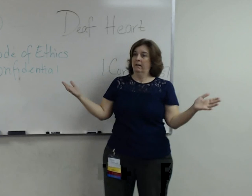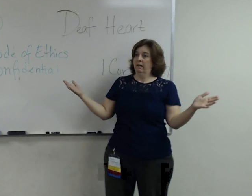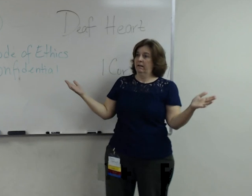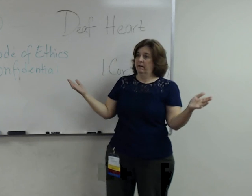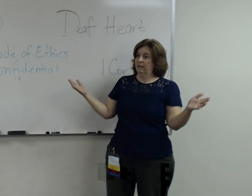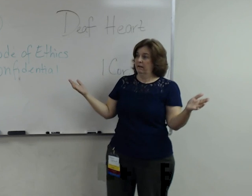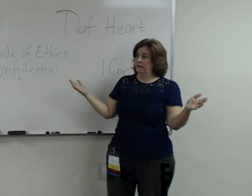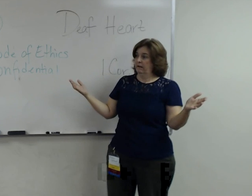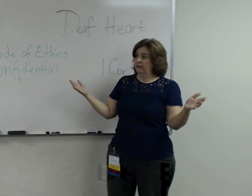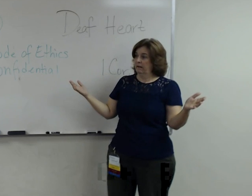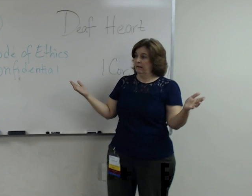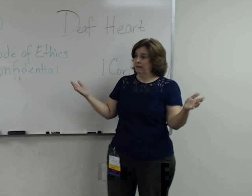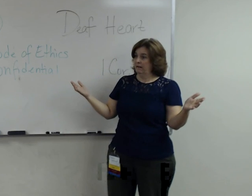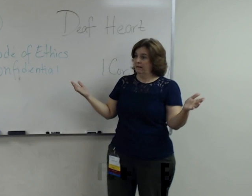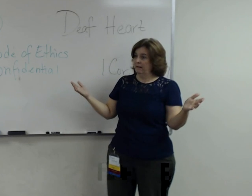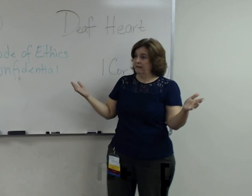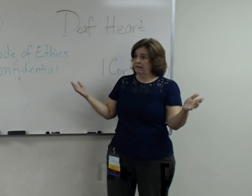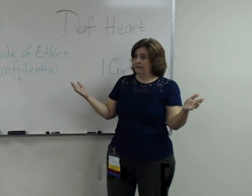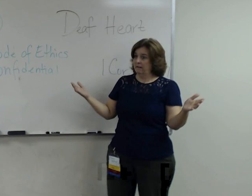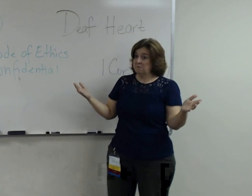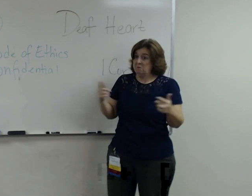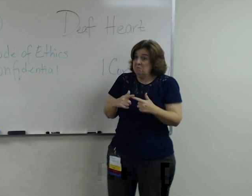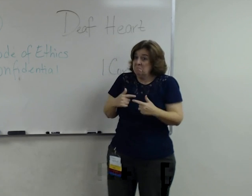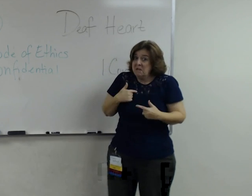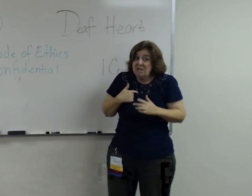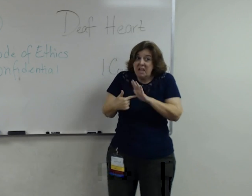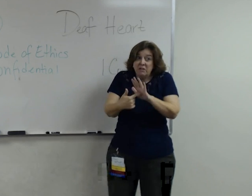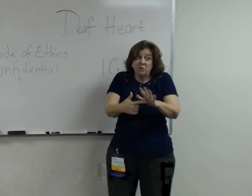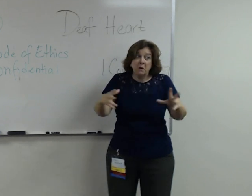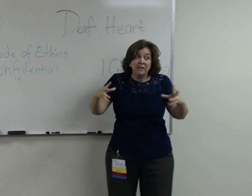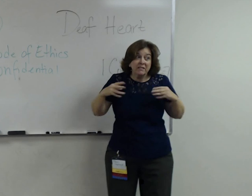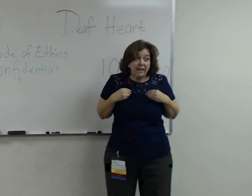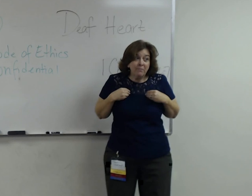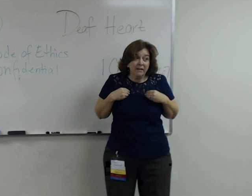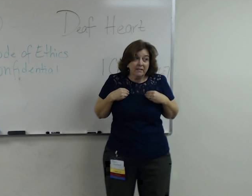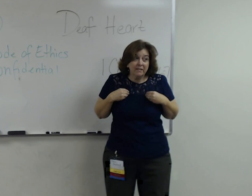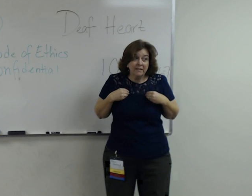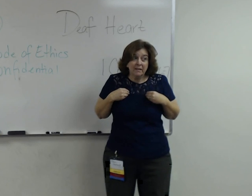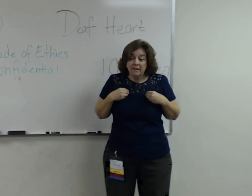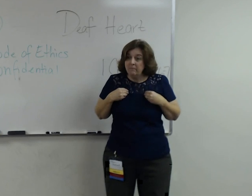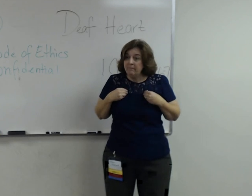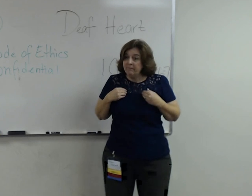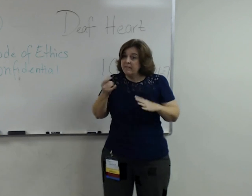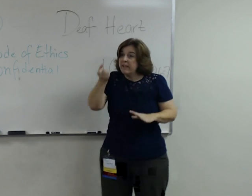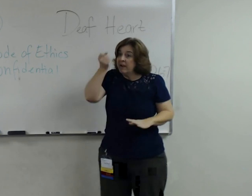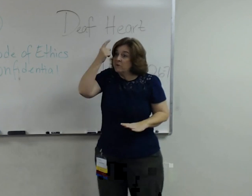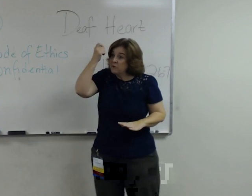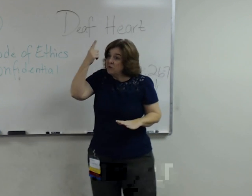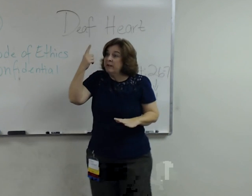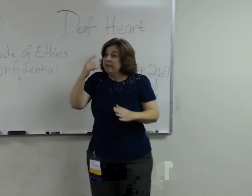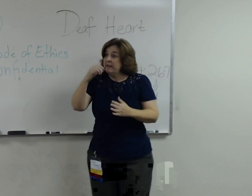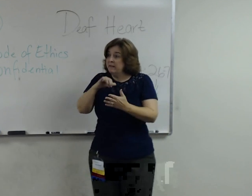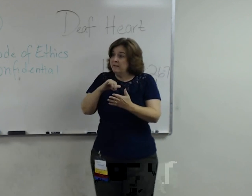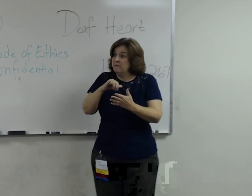To me, that showed acceptance. that they understood